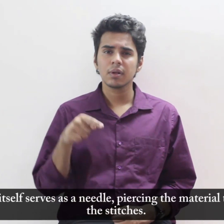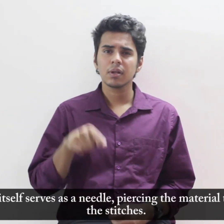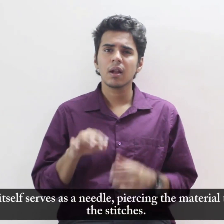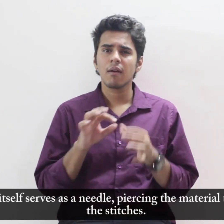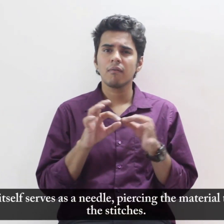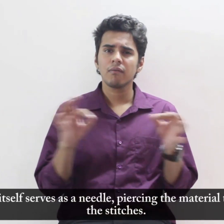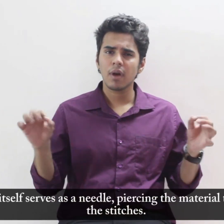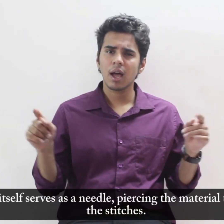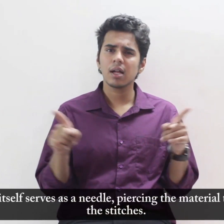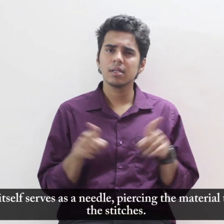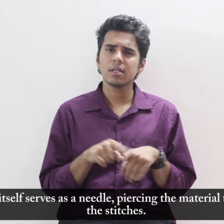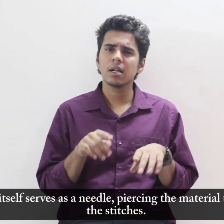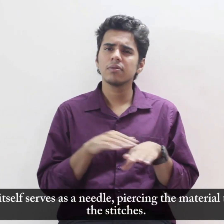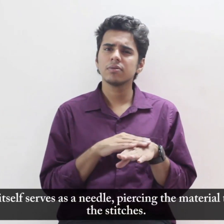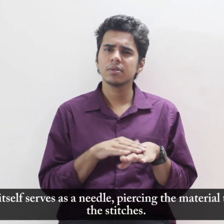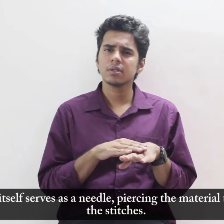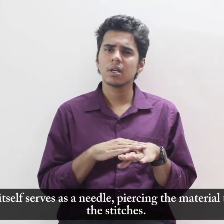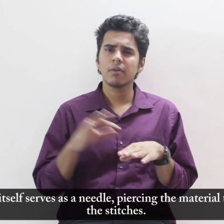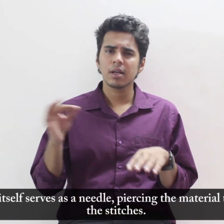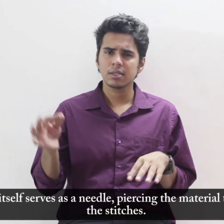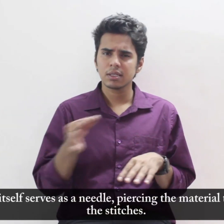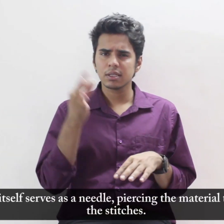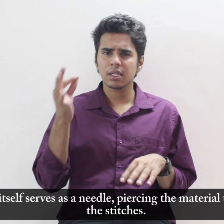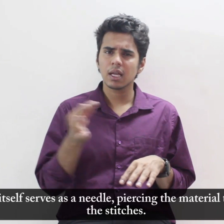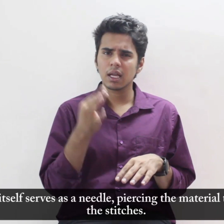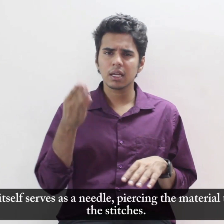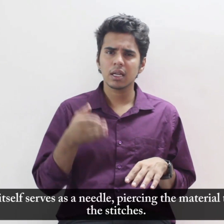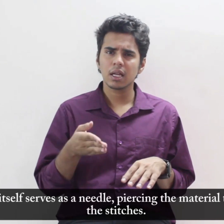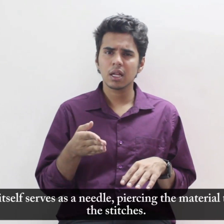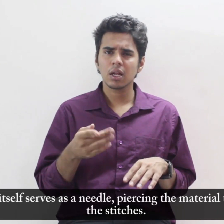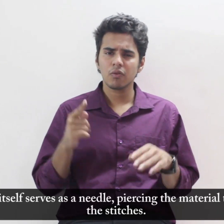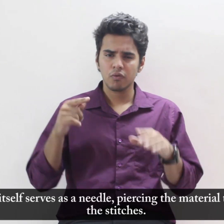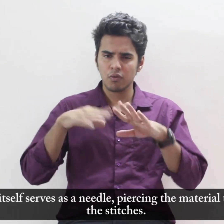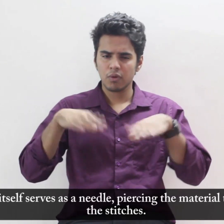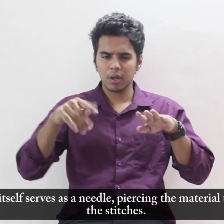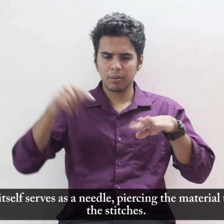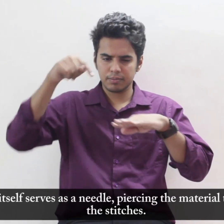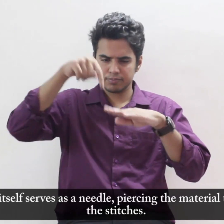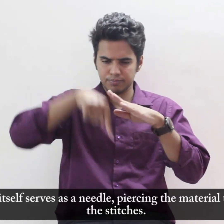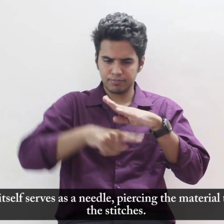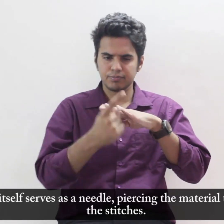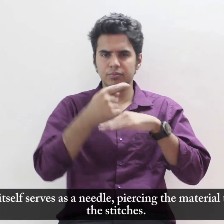The wire itself serves as a needle, piercing the material to complete the stitches.